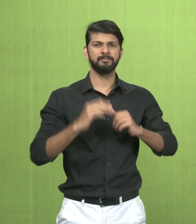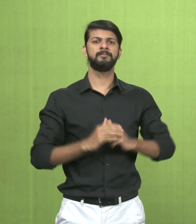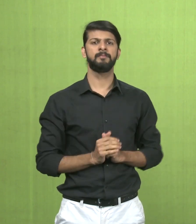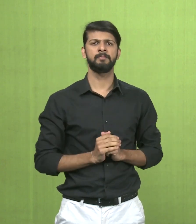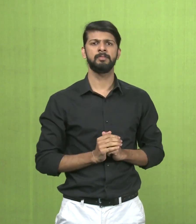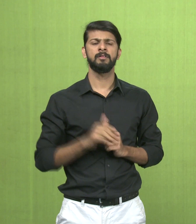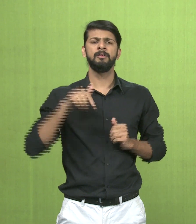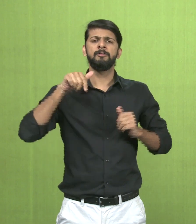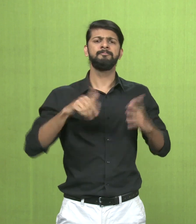part 3.